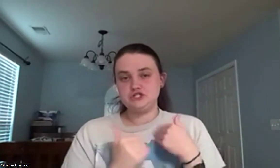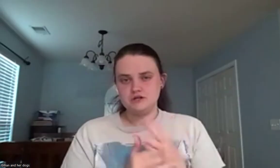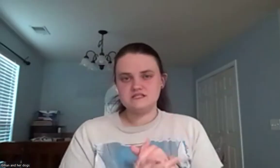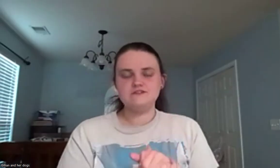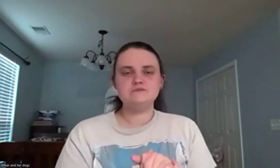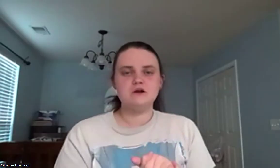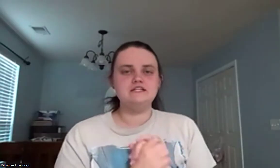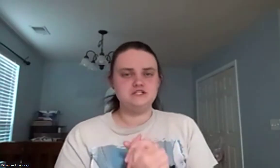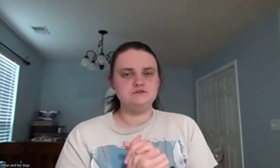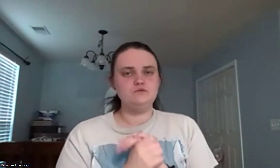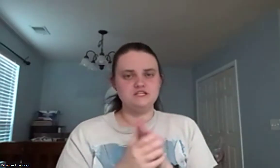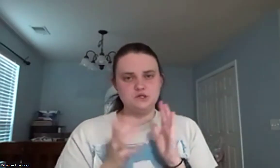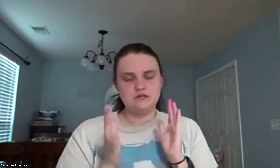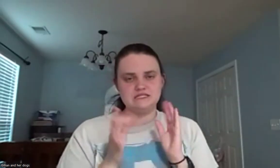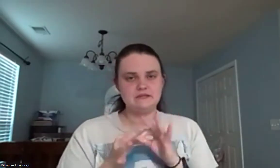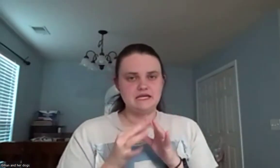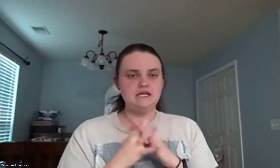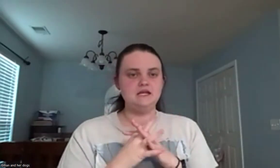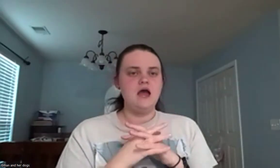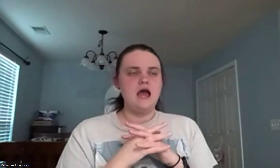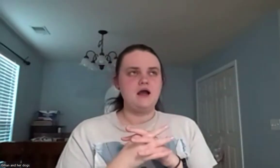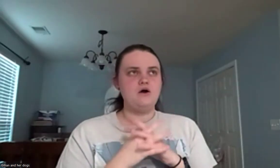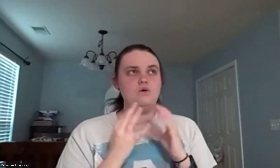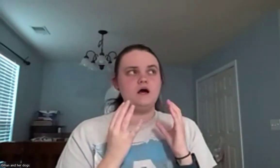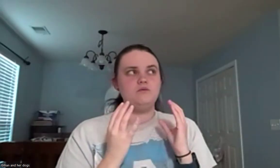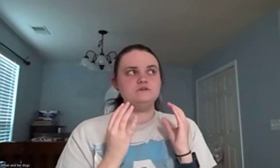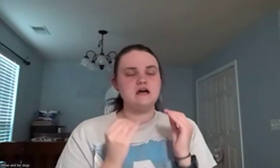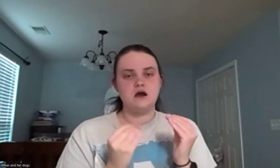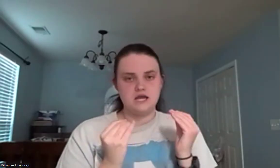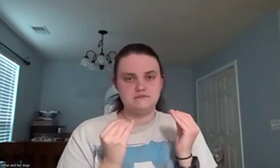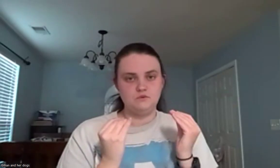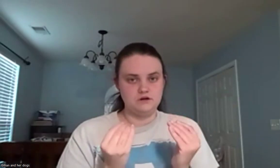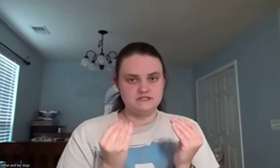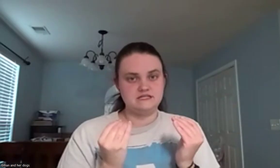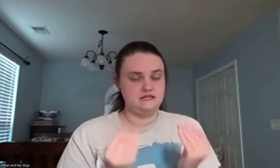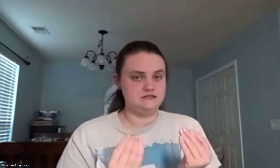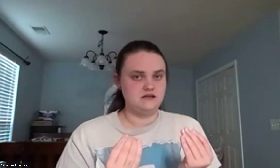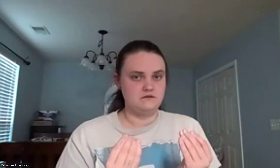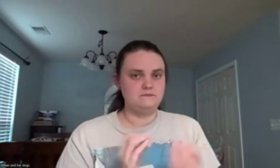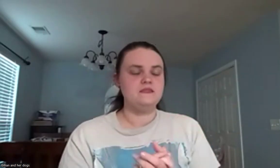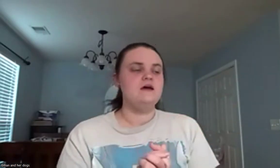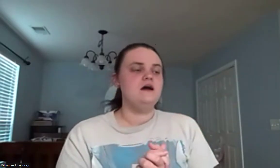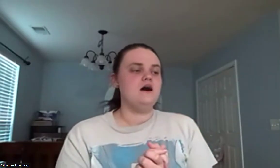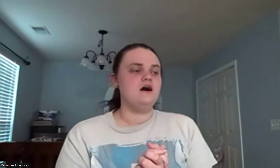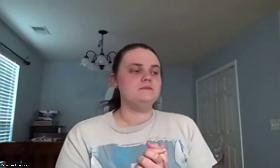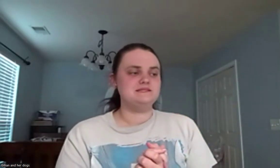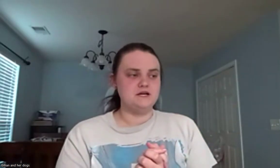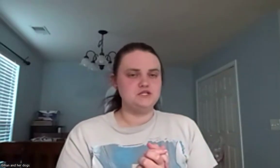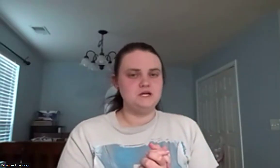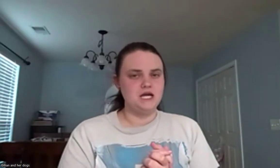you the sign for tomorrow, I do want to explain how time works in ASL, especially when it comes